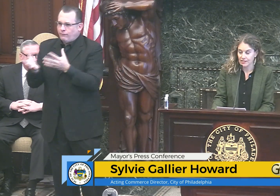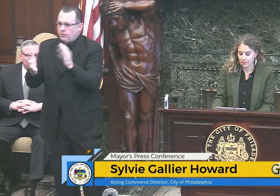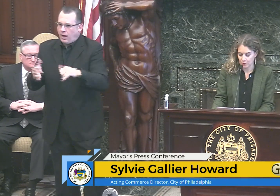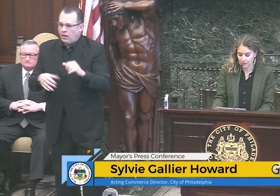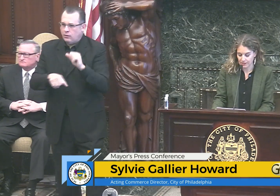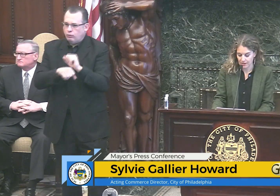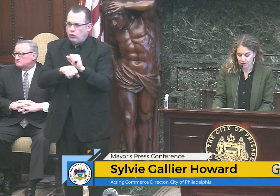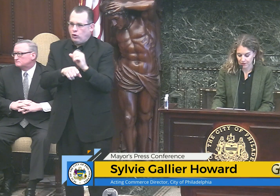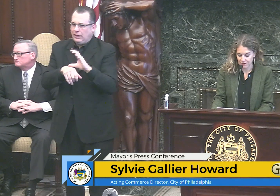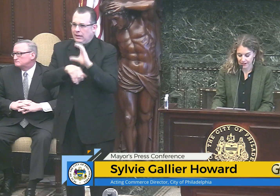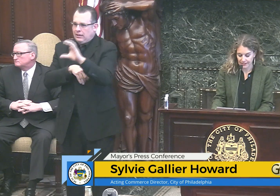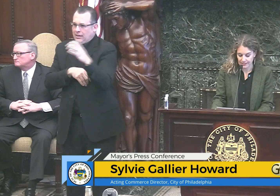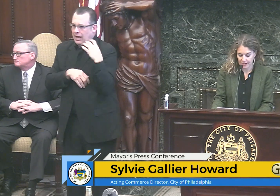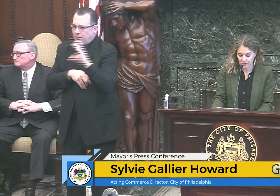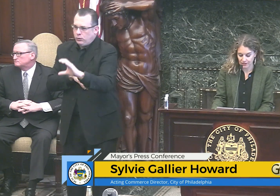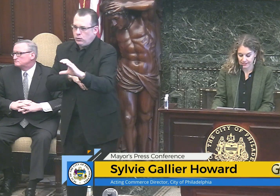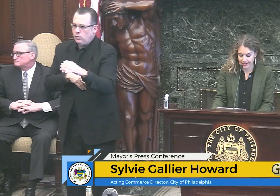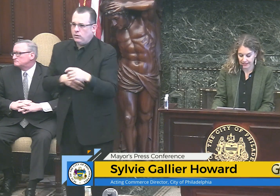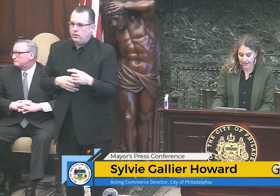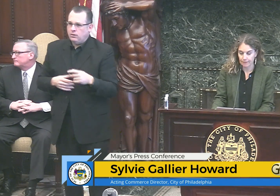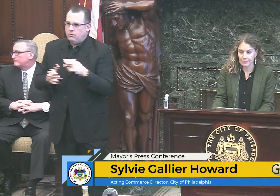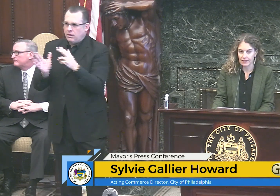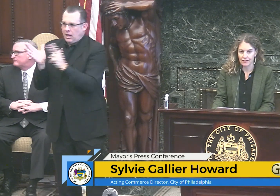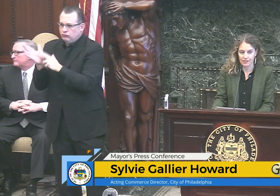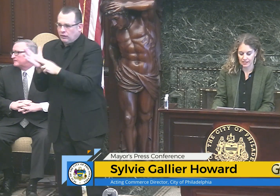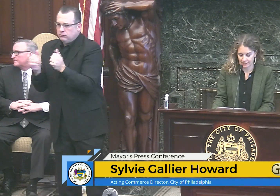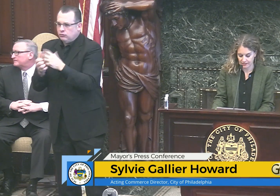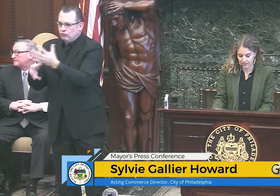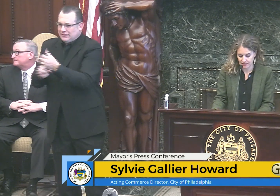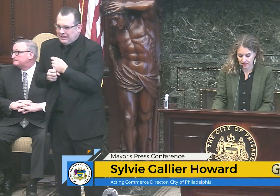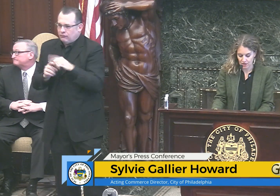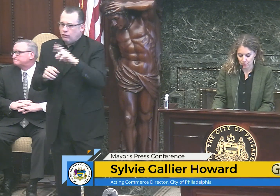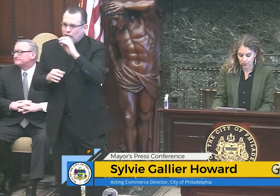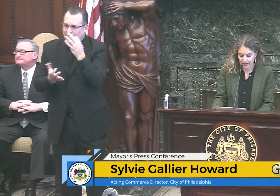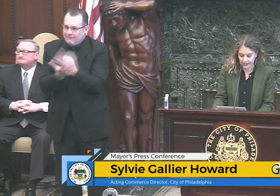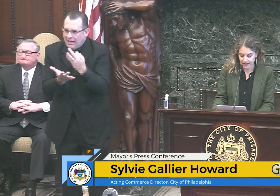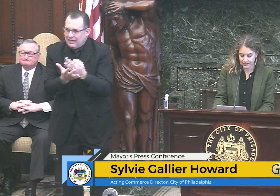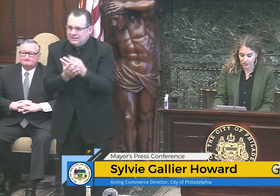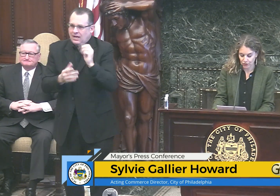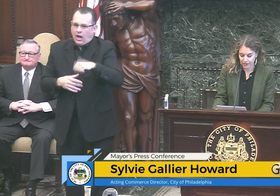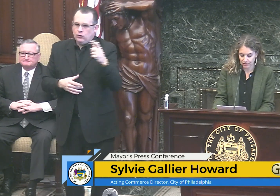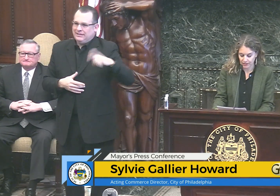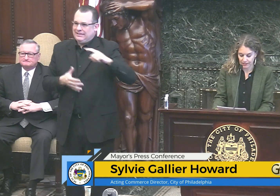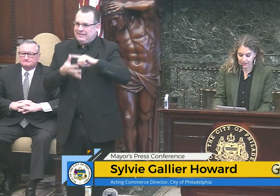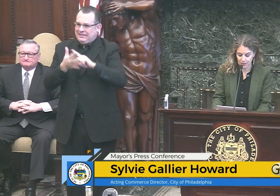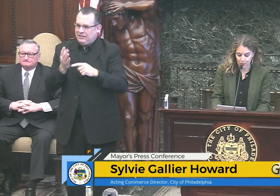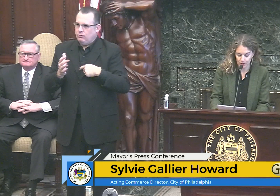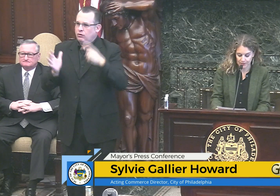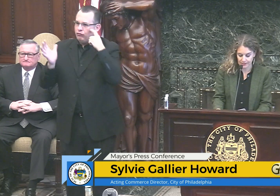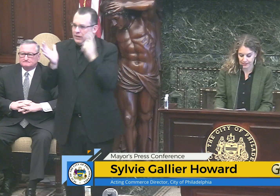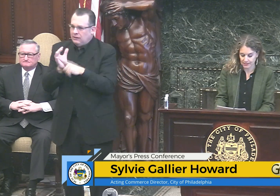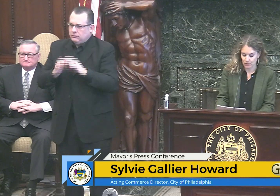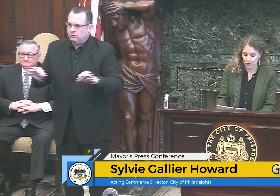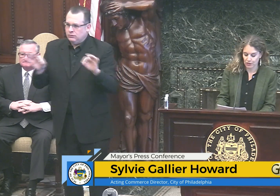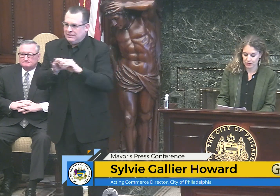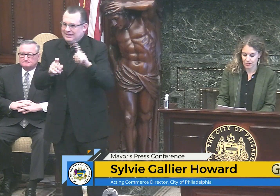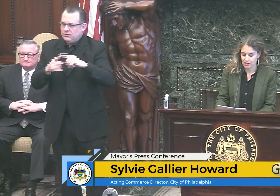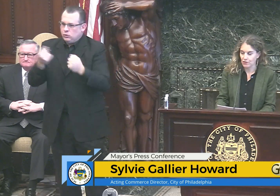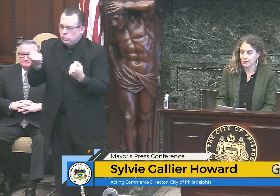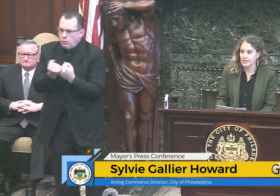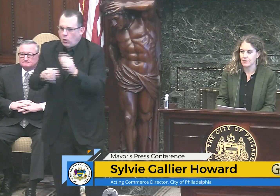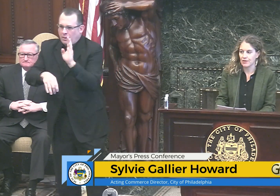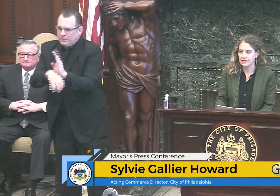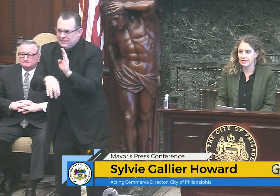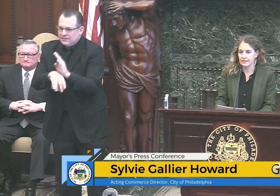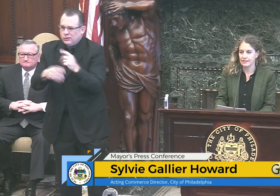contract receivables, refinance high-interest debt, and meet other needs. We recognize the critical need to support businesses and workers